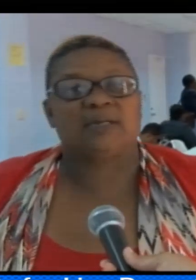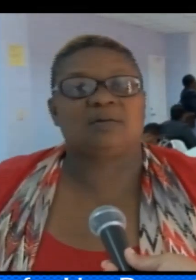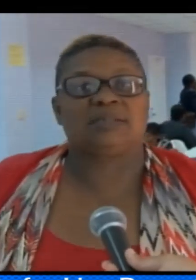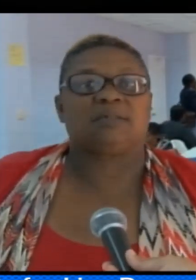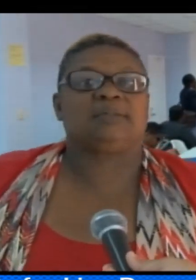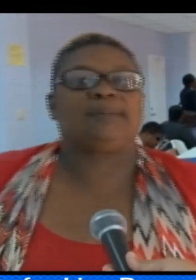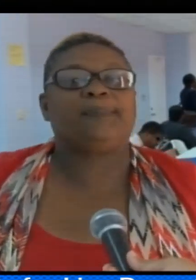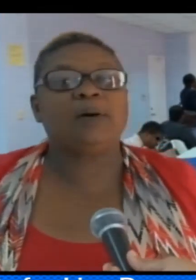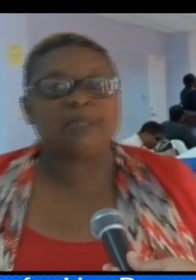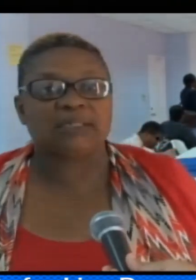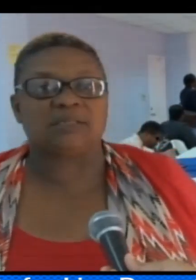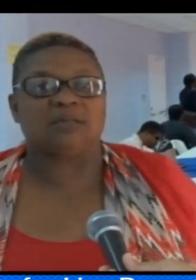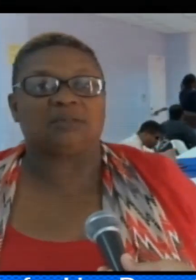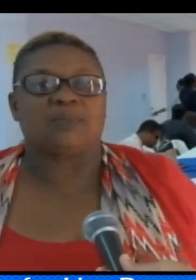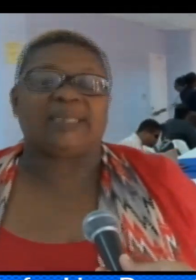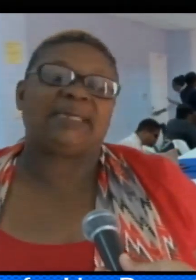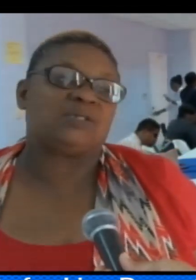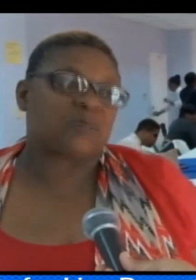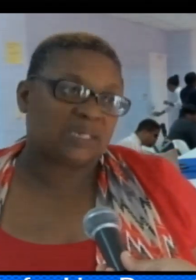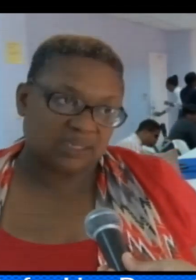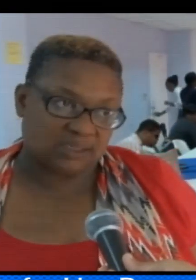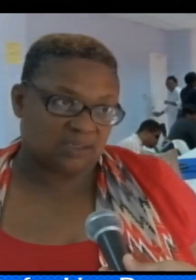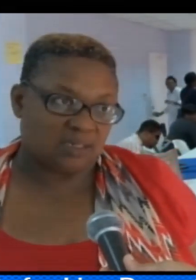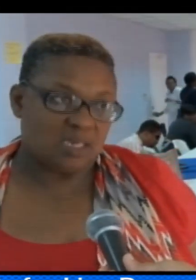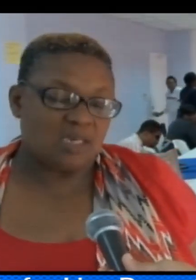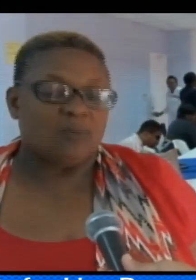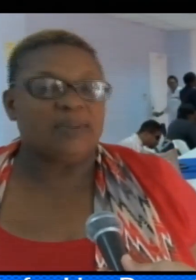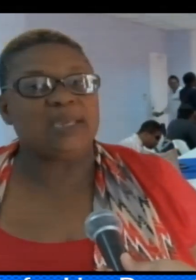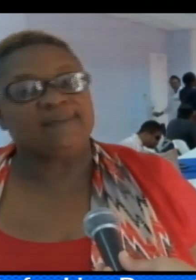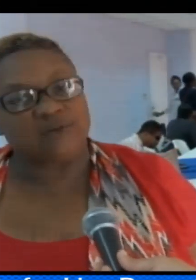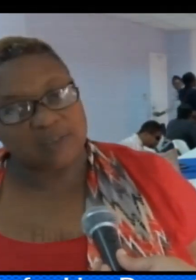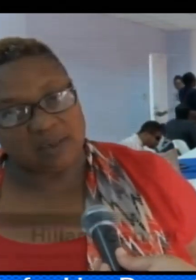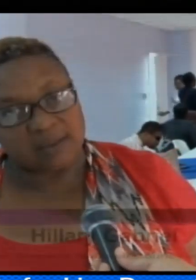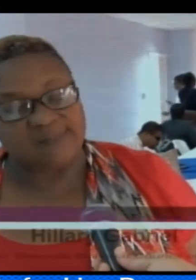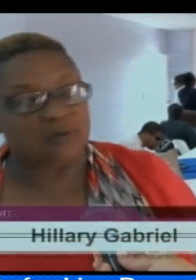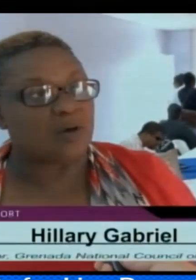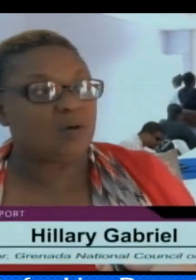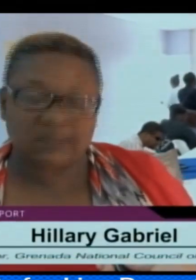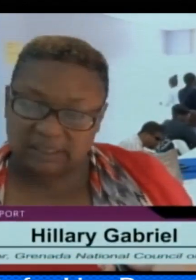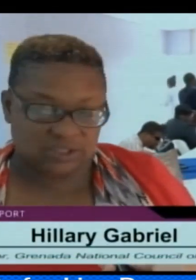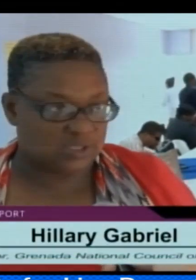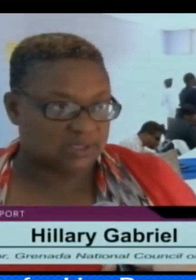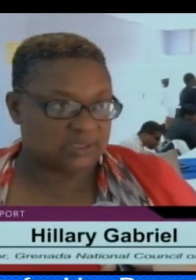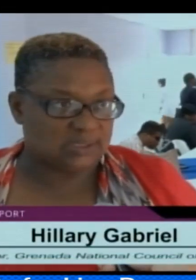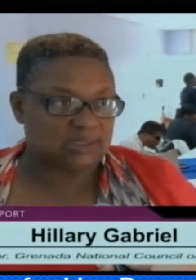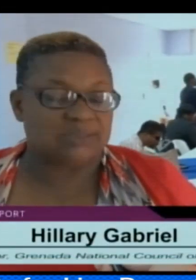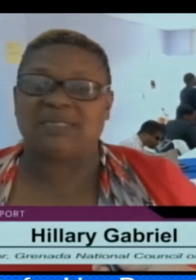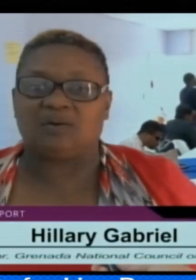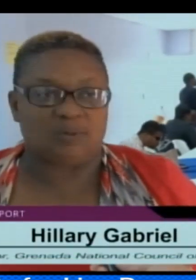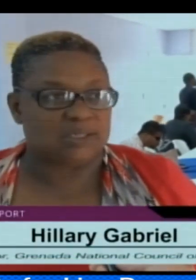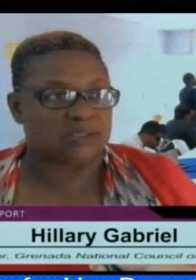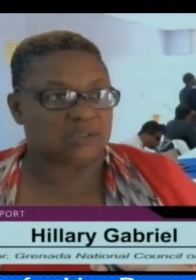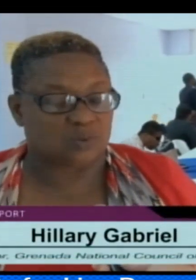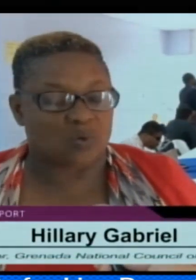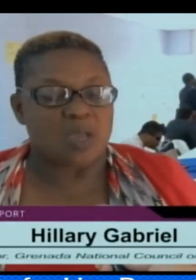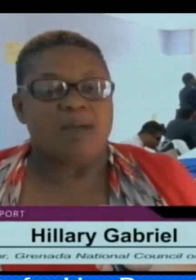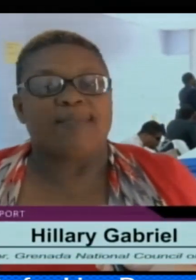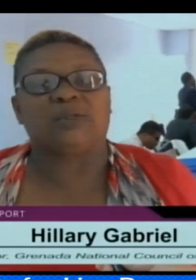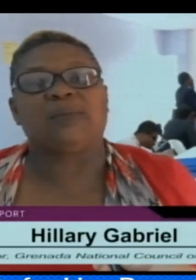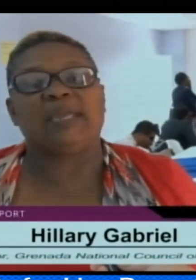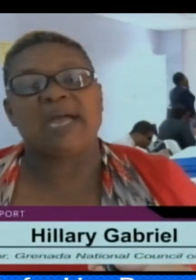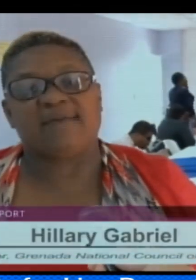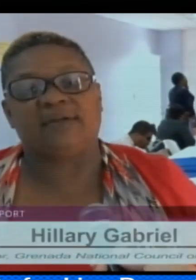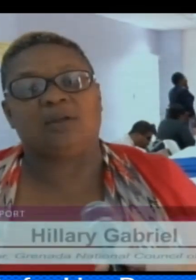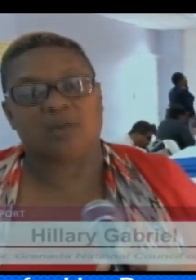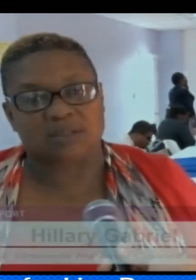Grenada Council for the Disabled also shared her views. We have done a lot of work, all the agencies, stakeholders and so,